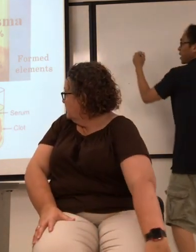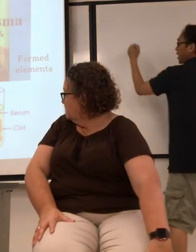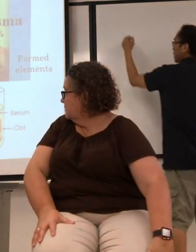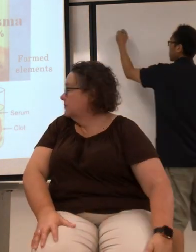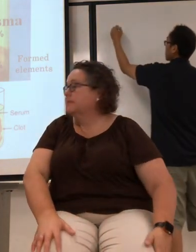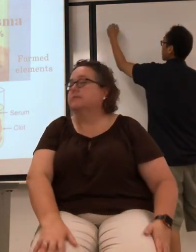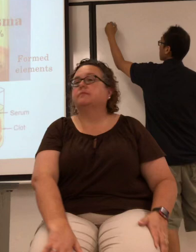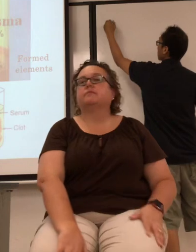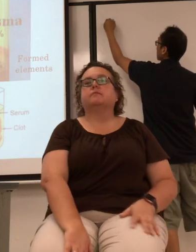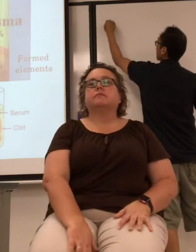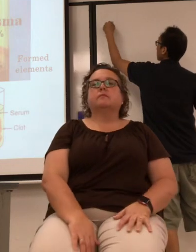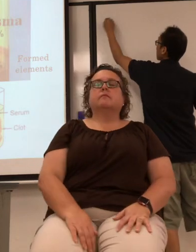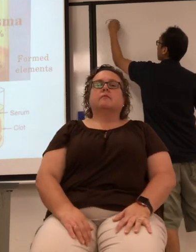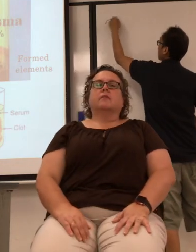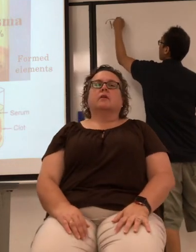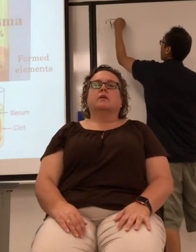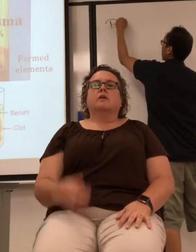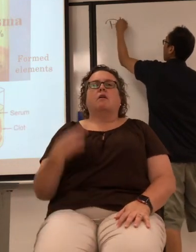reason why there's a range